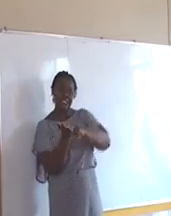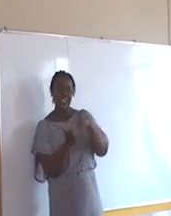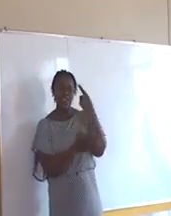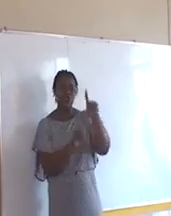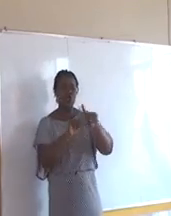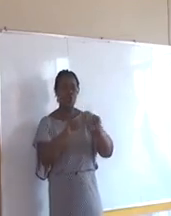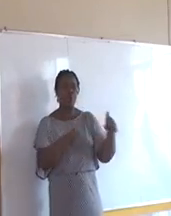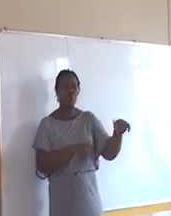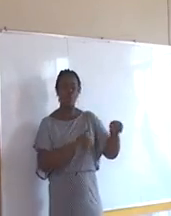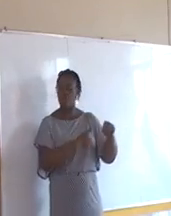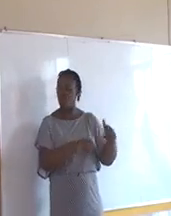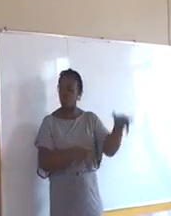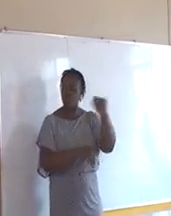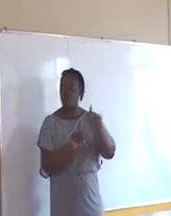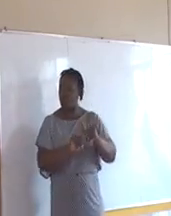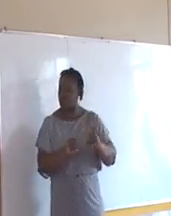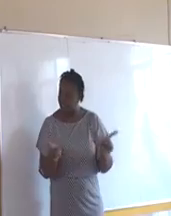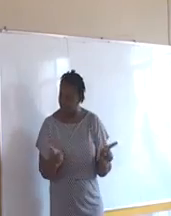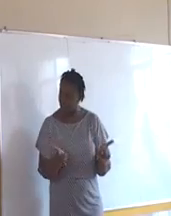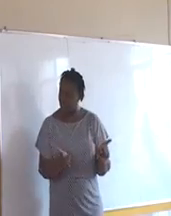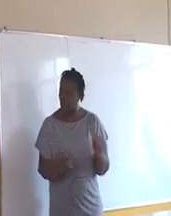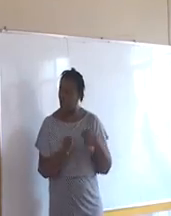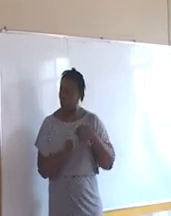have second 10 is 10